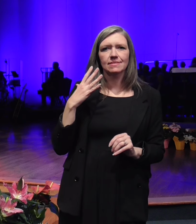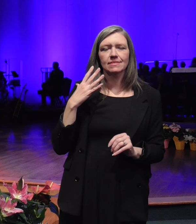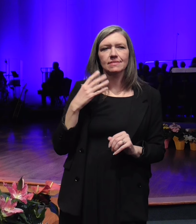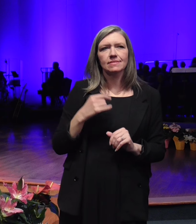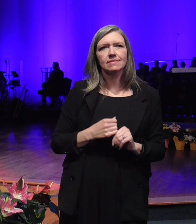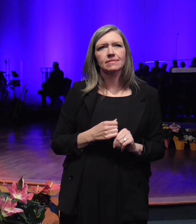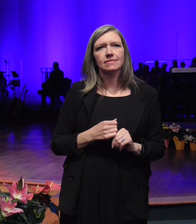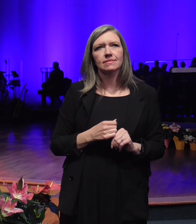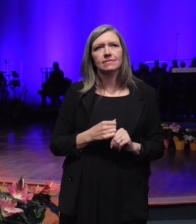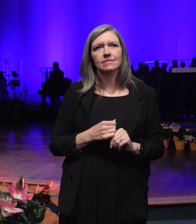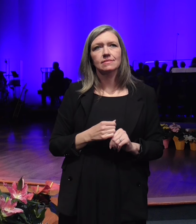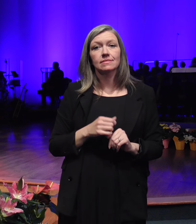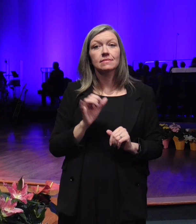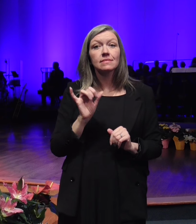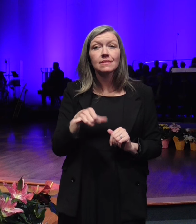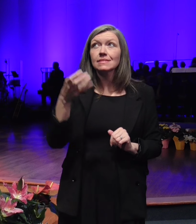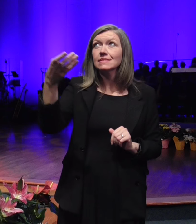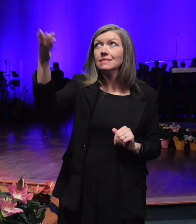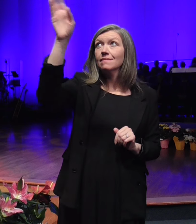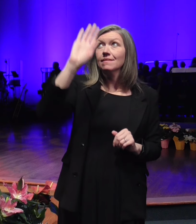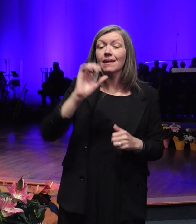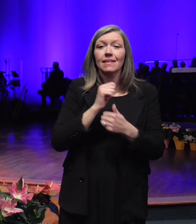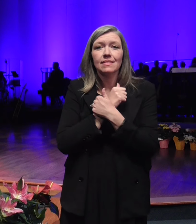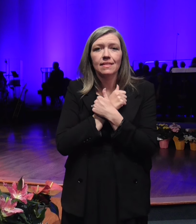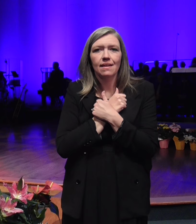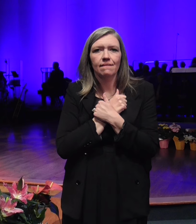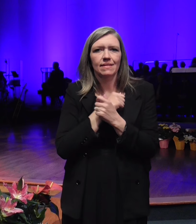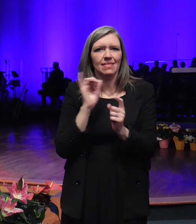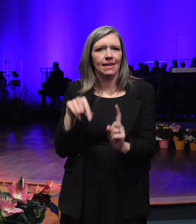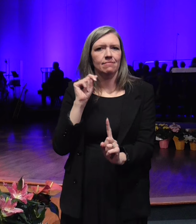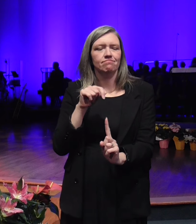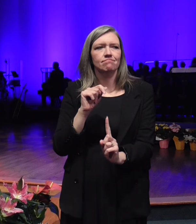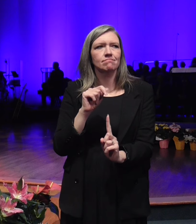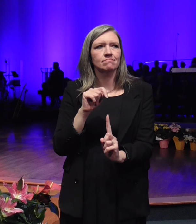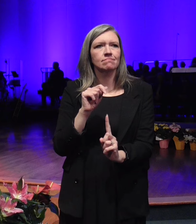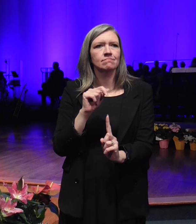the touch point of divine love.